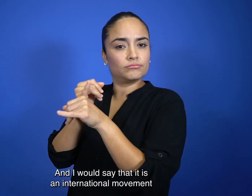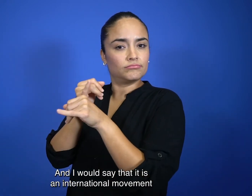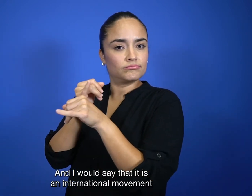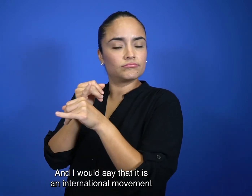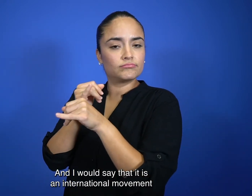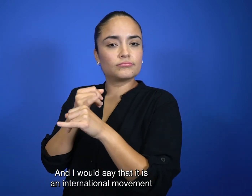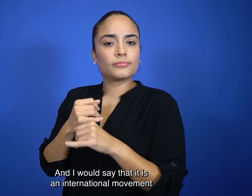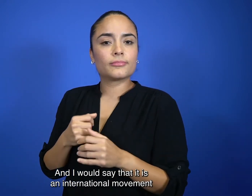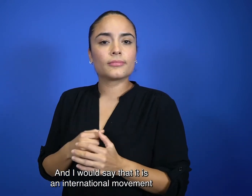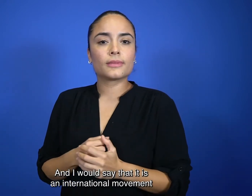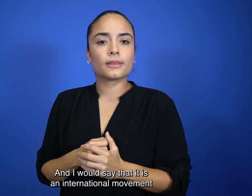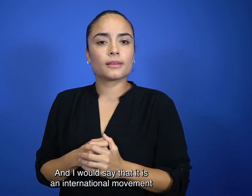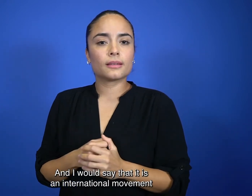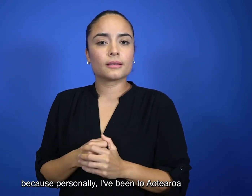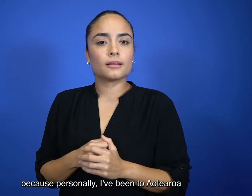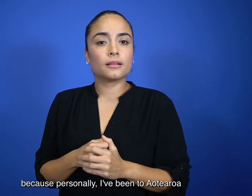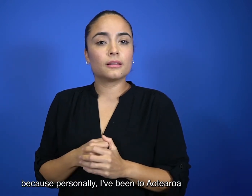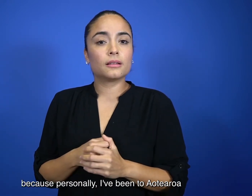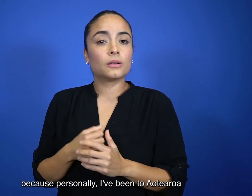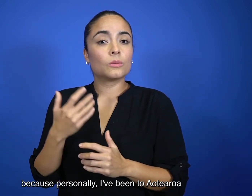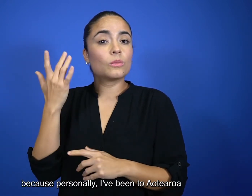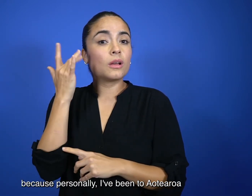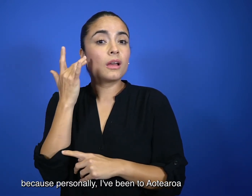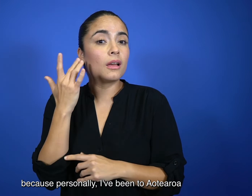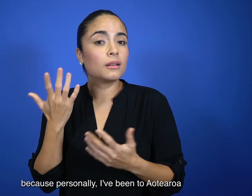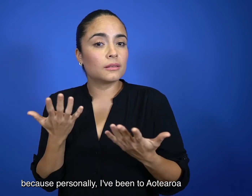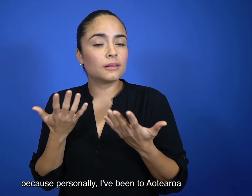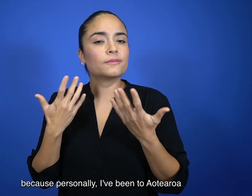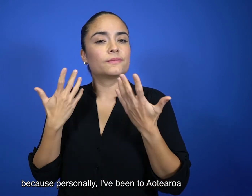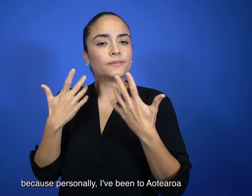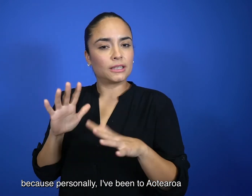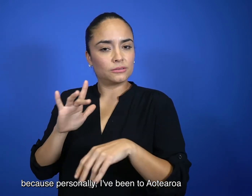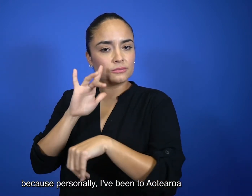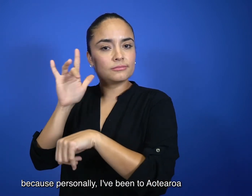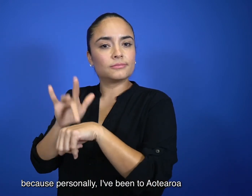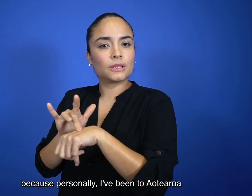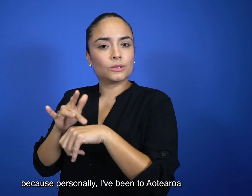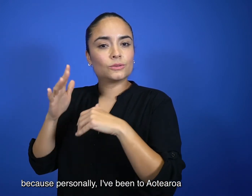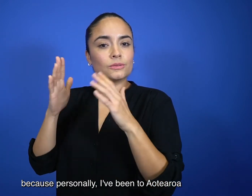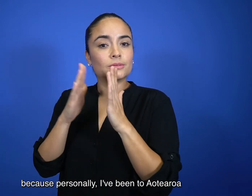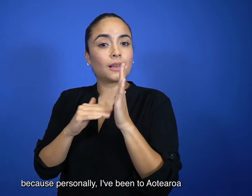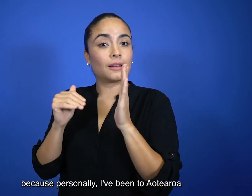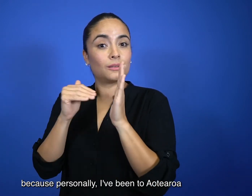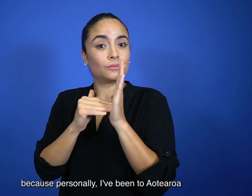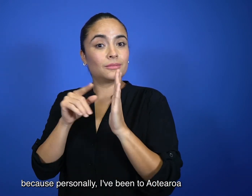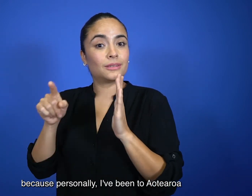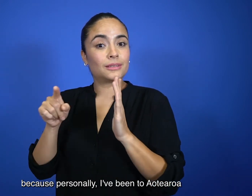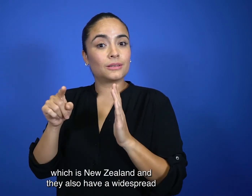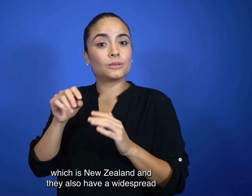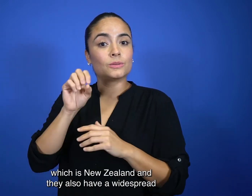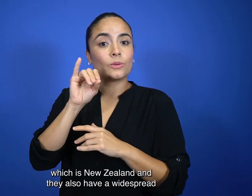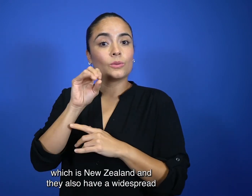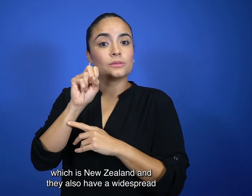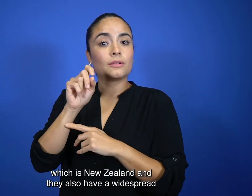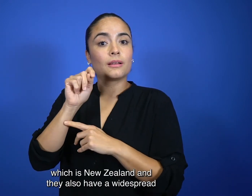international movement because personally I've been to Aotearoa, which is New